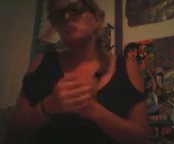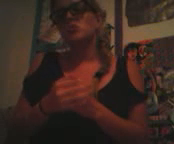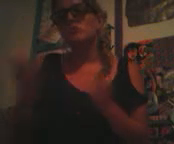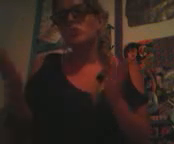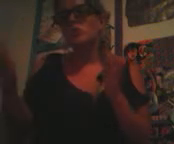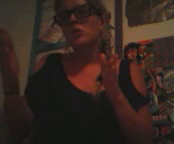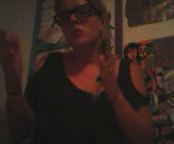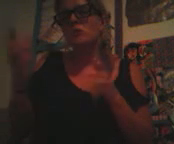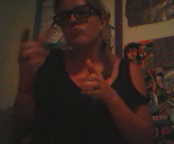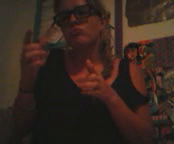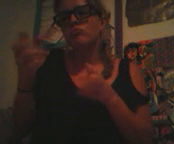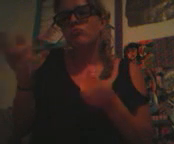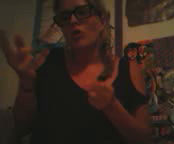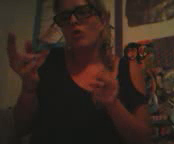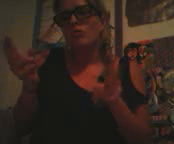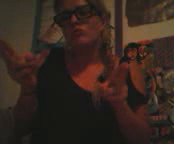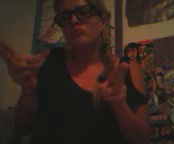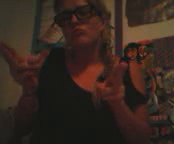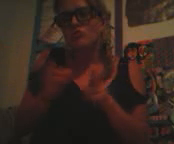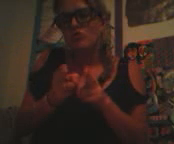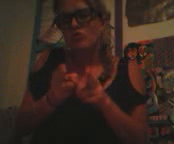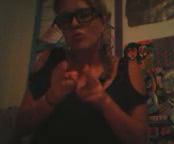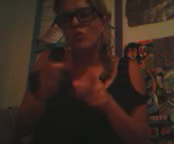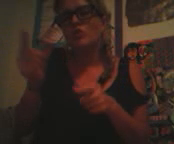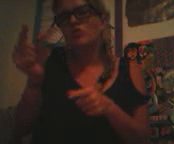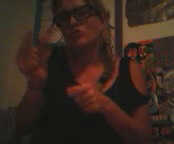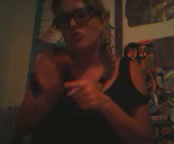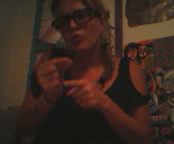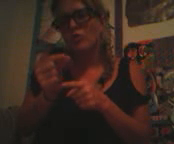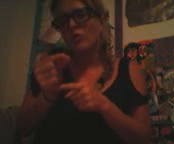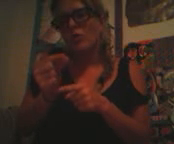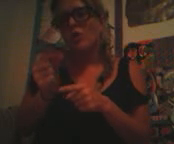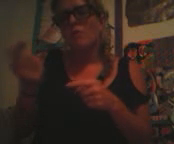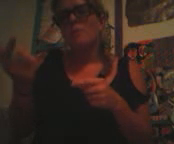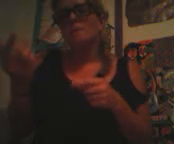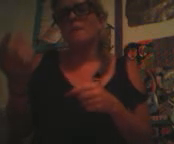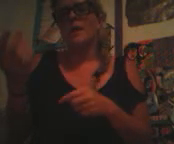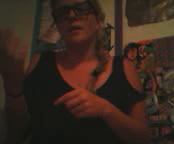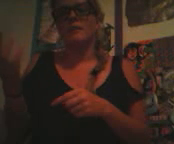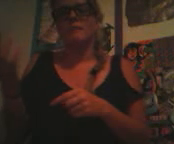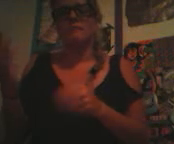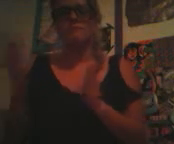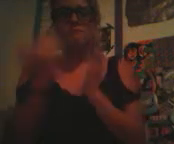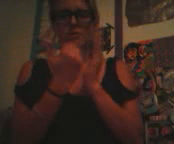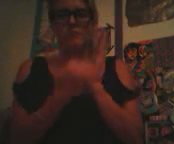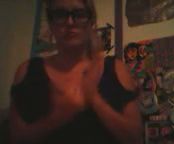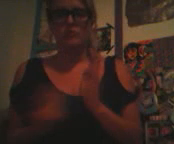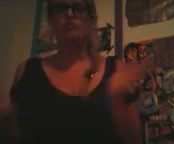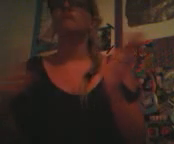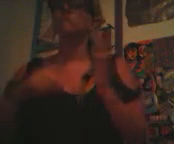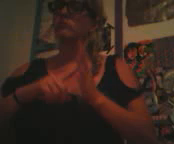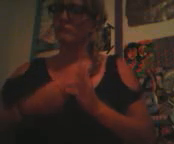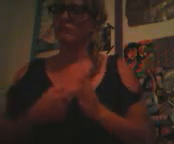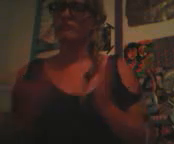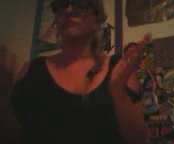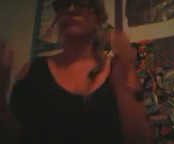at is where one thing is produced. Okay, when I'm checking this out over here, I see I have magnesium oxide, and the key in a